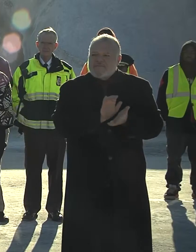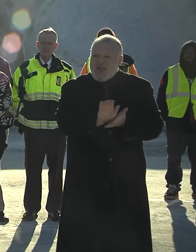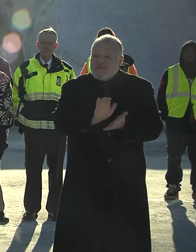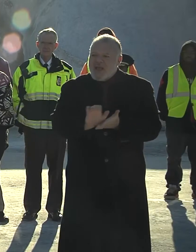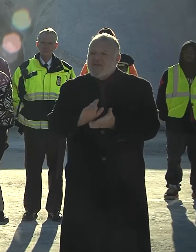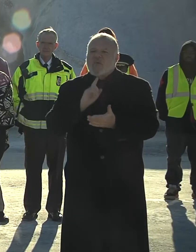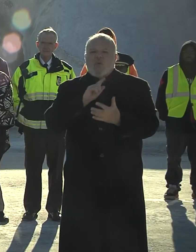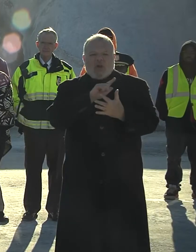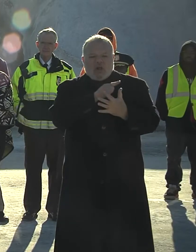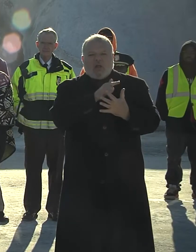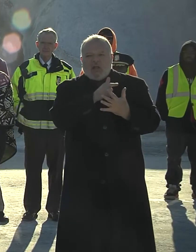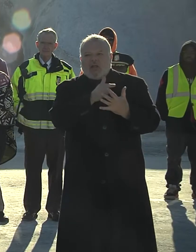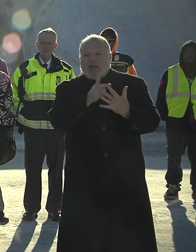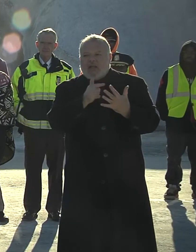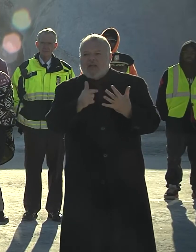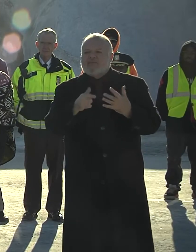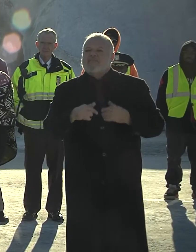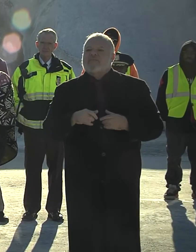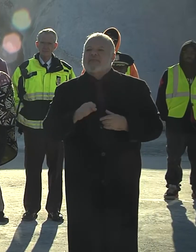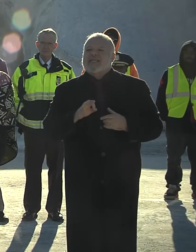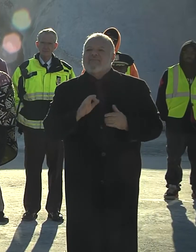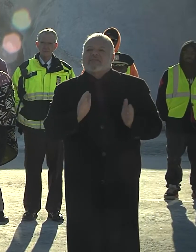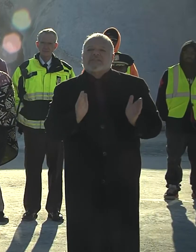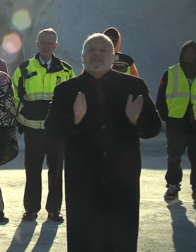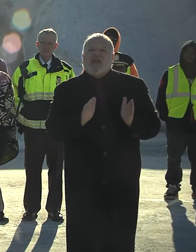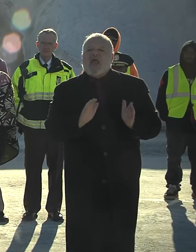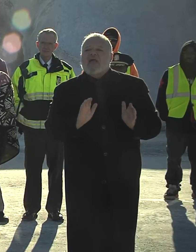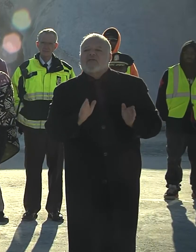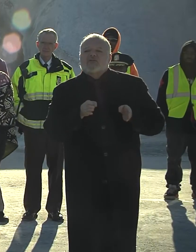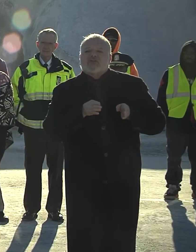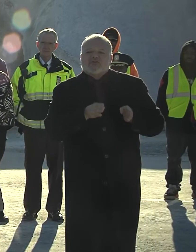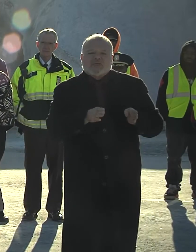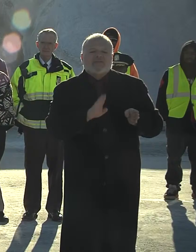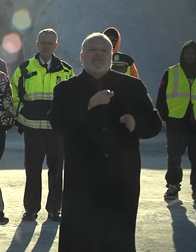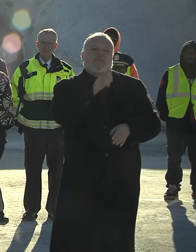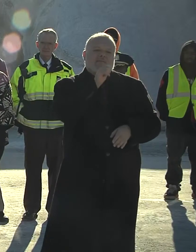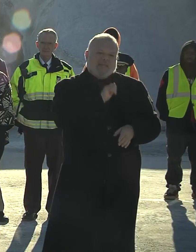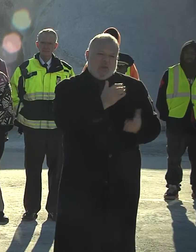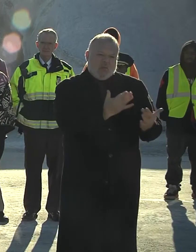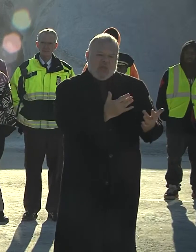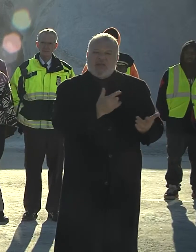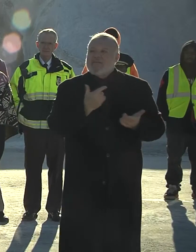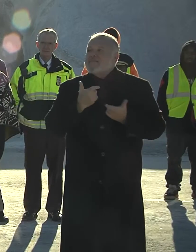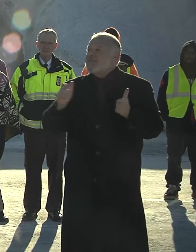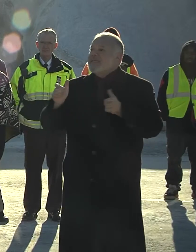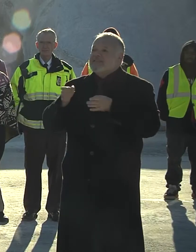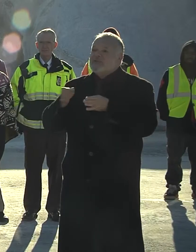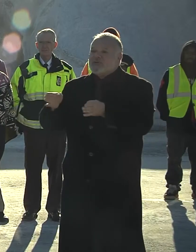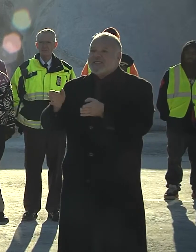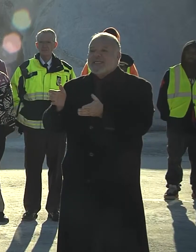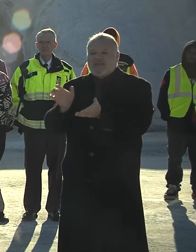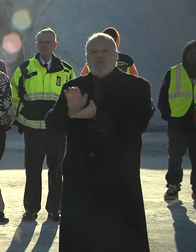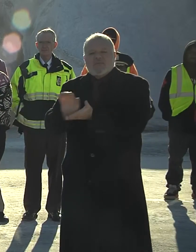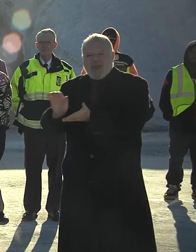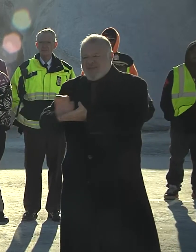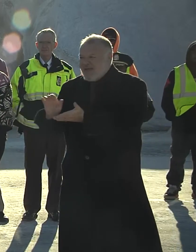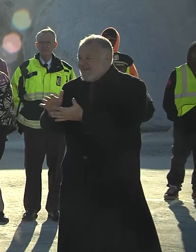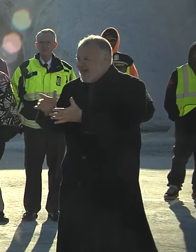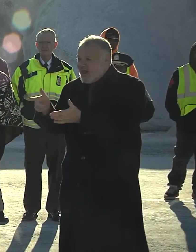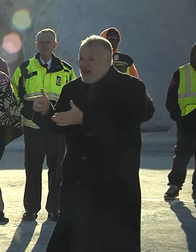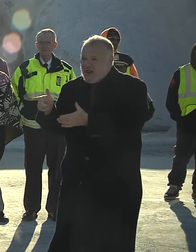and buses. Give us time to do our work, but please contact 311 if you see streets that need attention after a